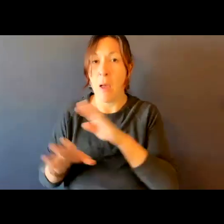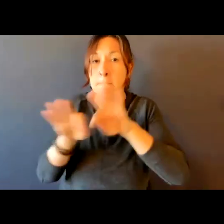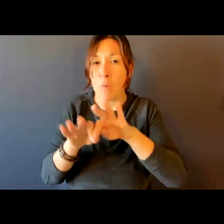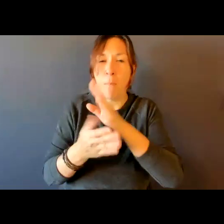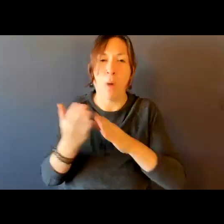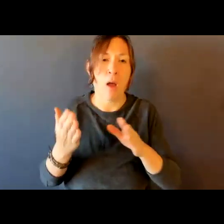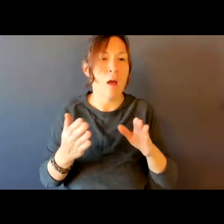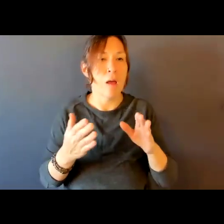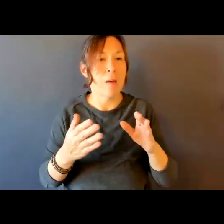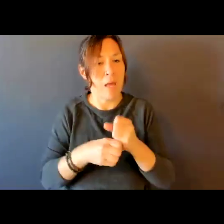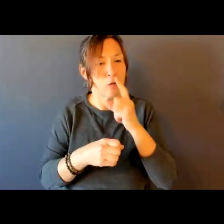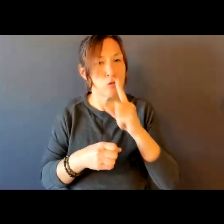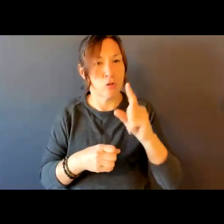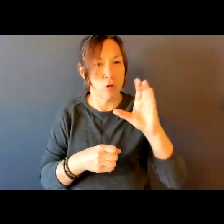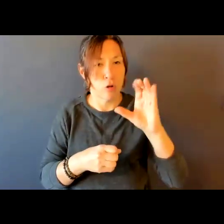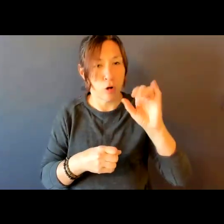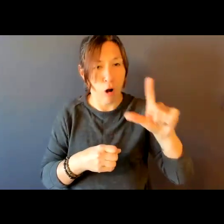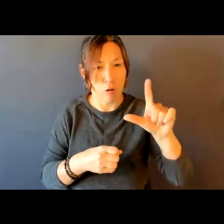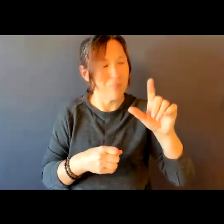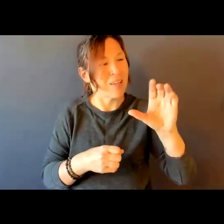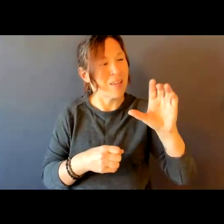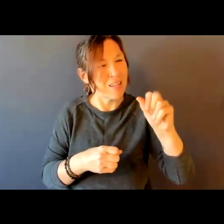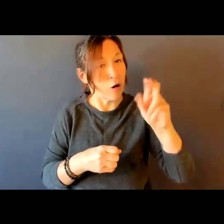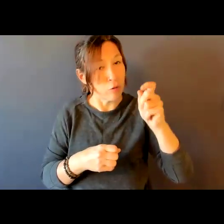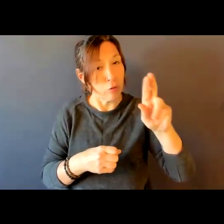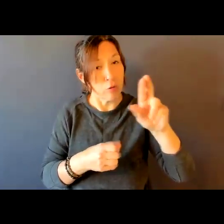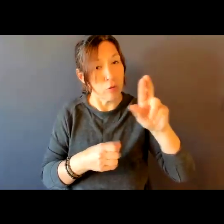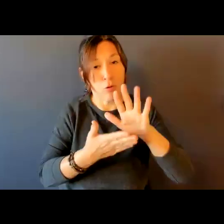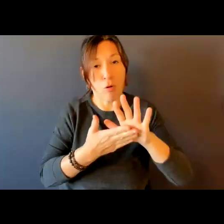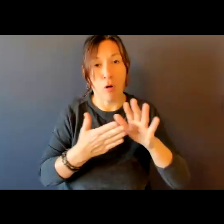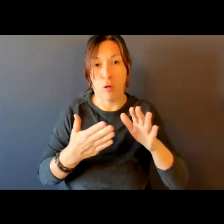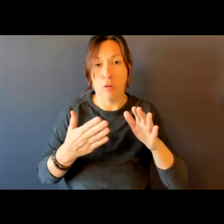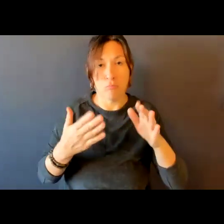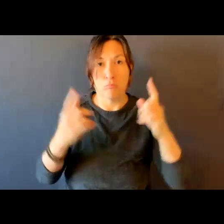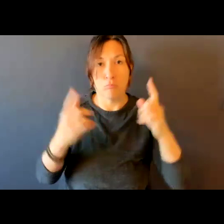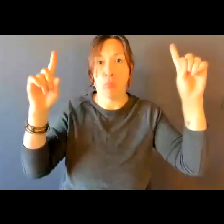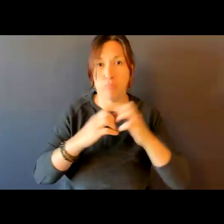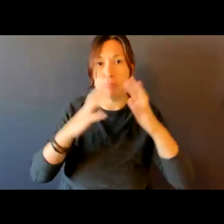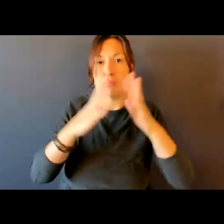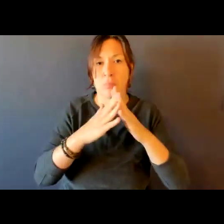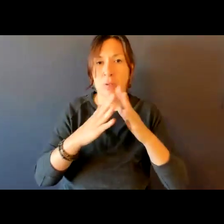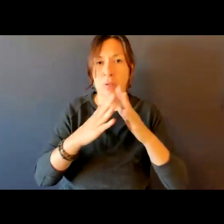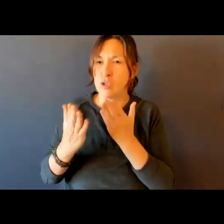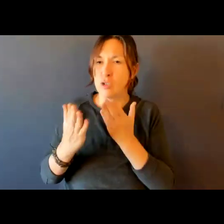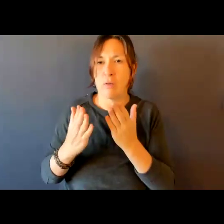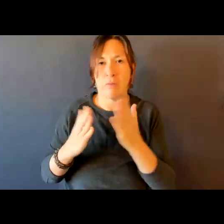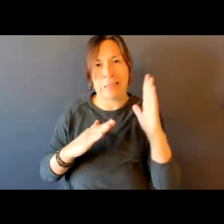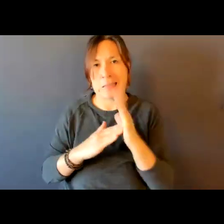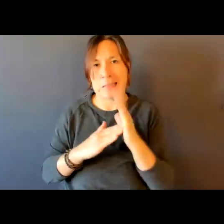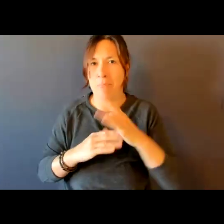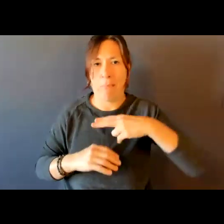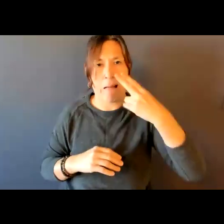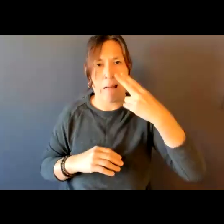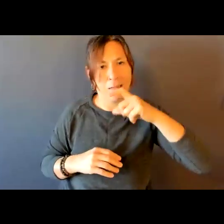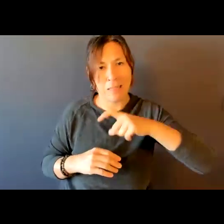reality. Slated to open next year, the Carter serves the district's most high-needs students. Congratulations to